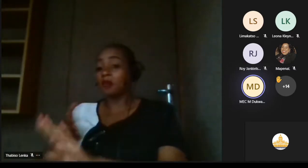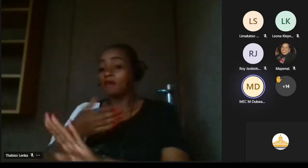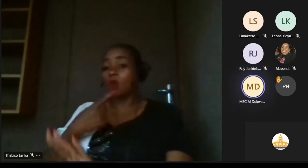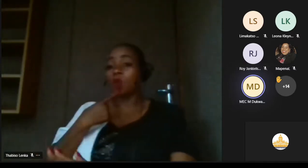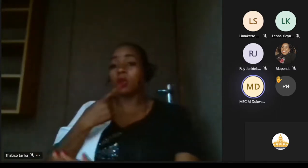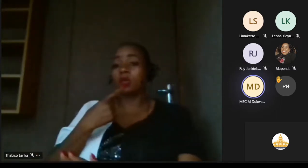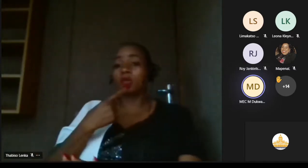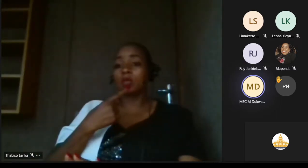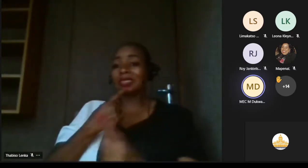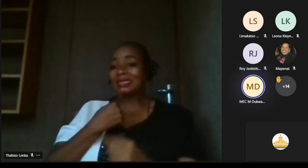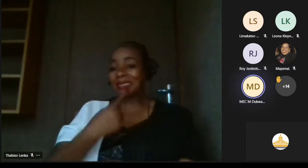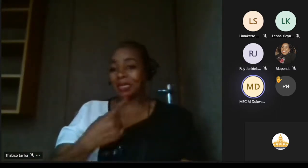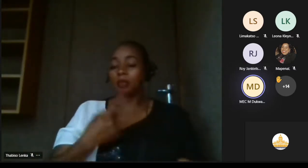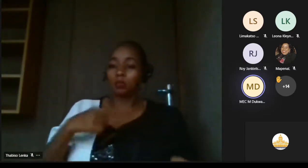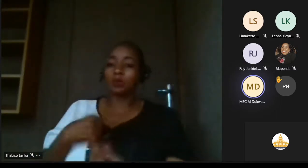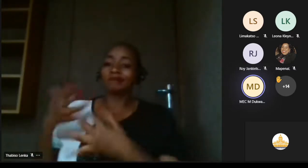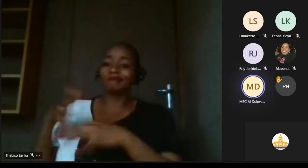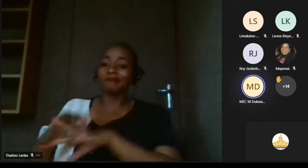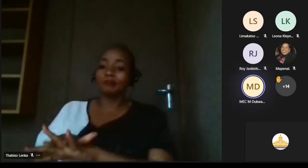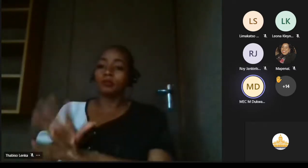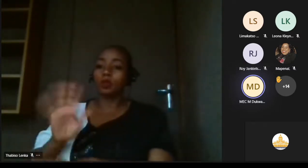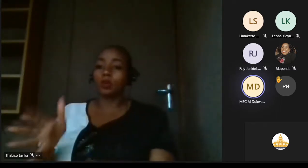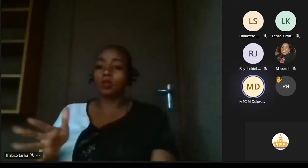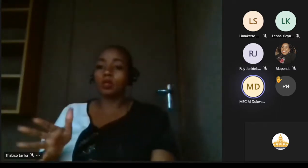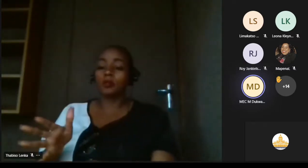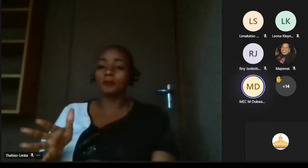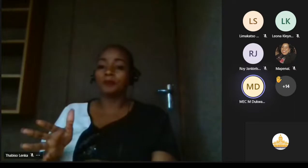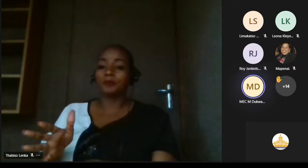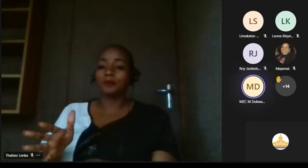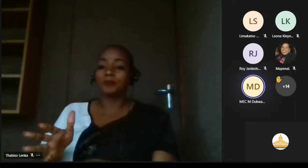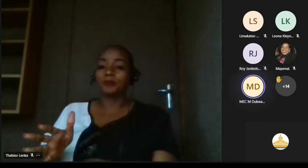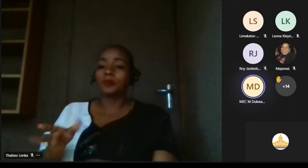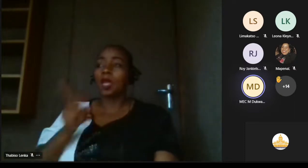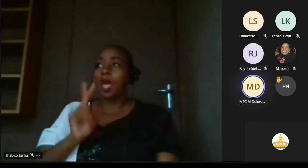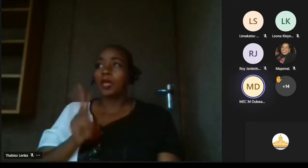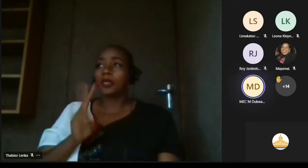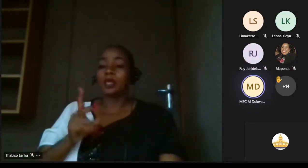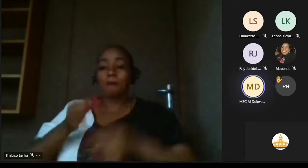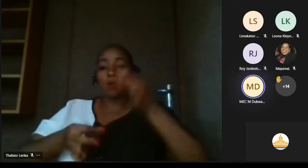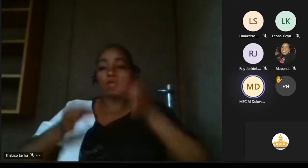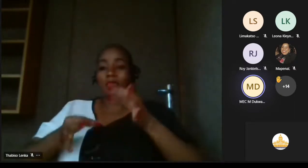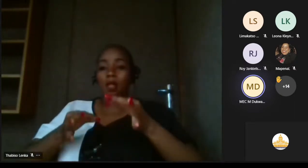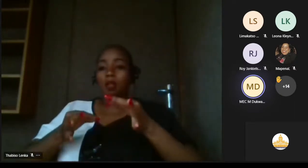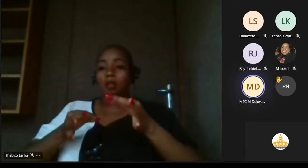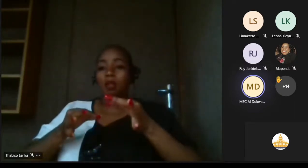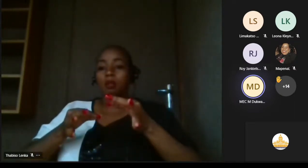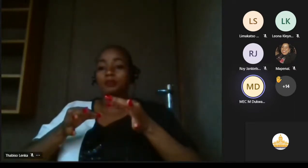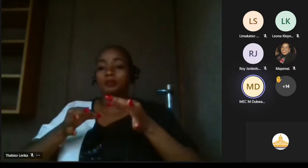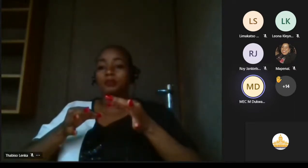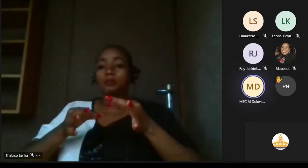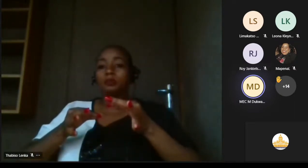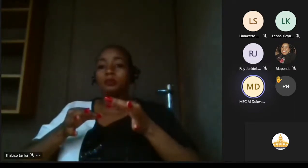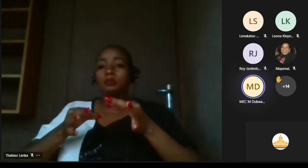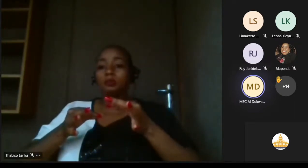We have indeed taken note of the contributions made by various political parties represented in our